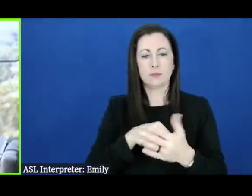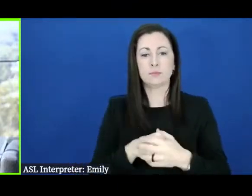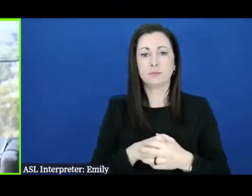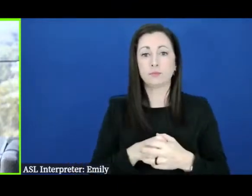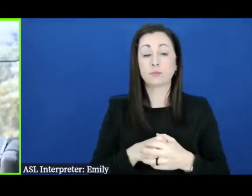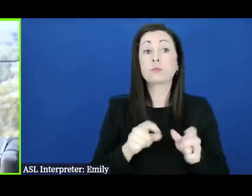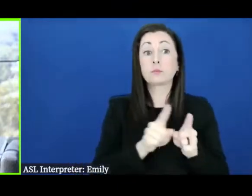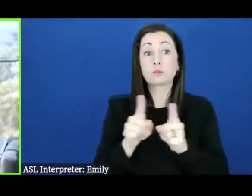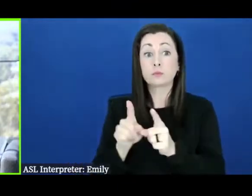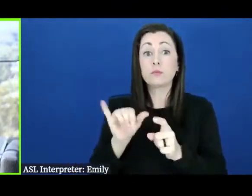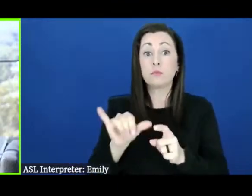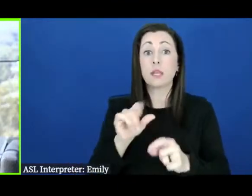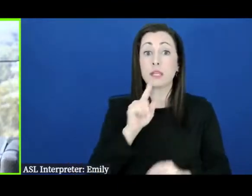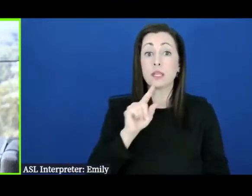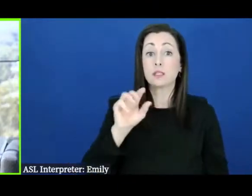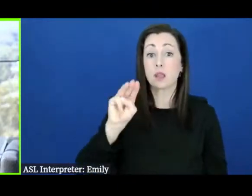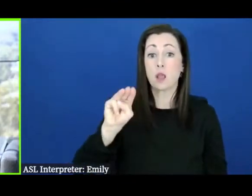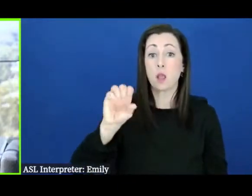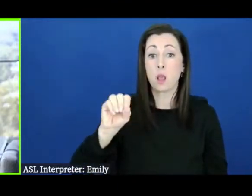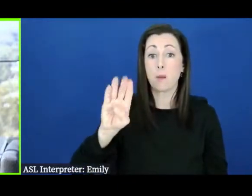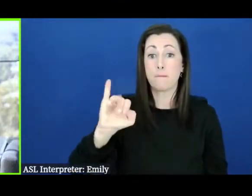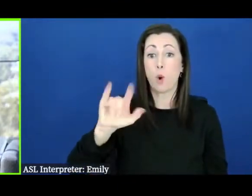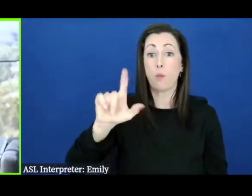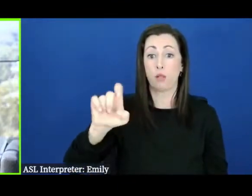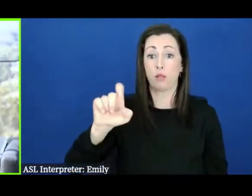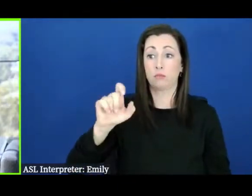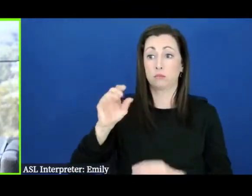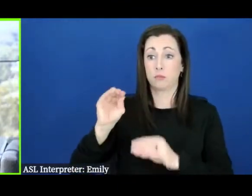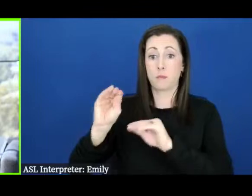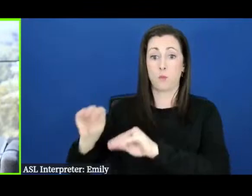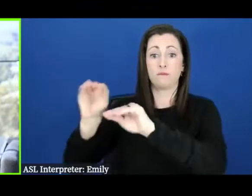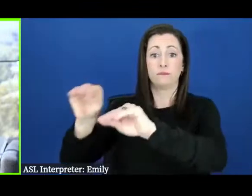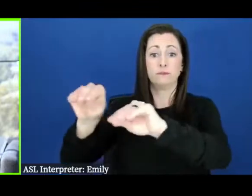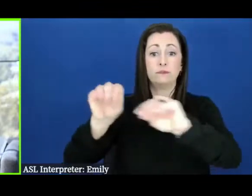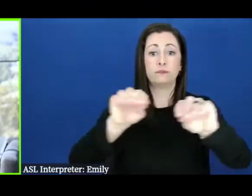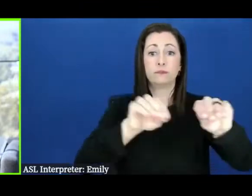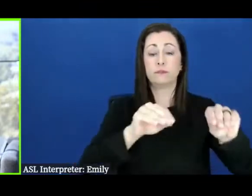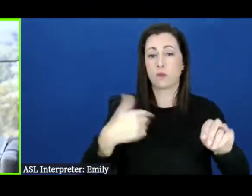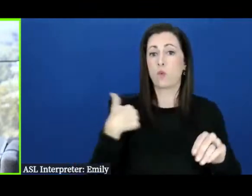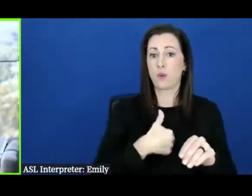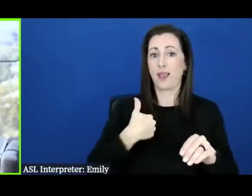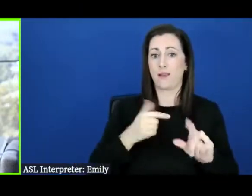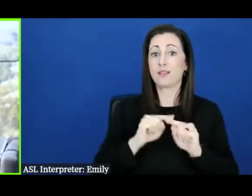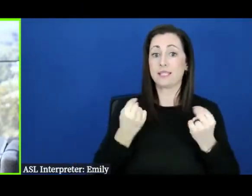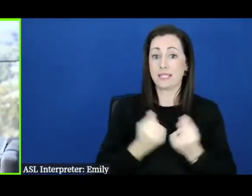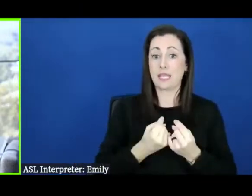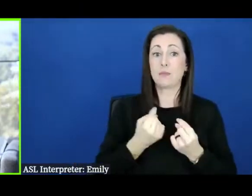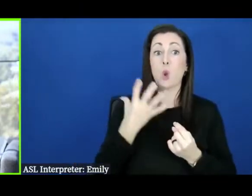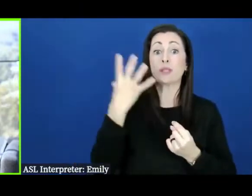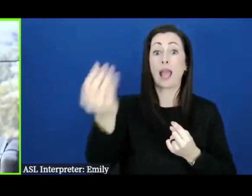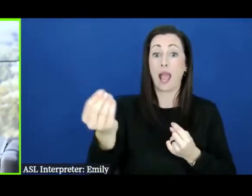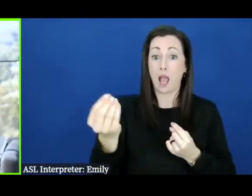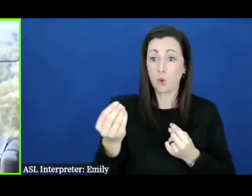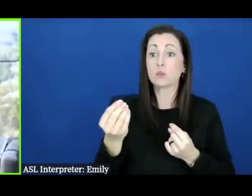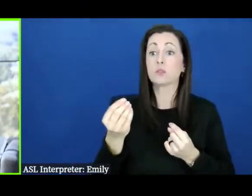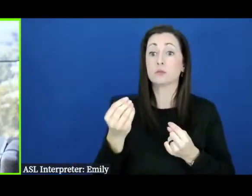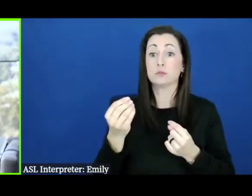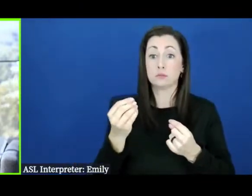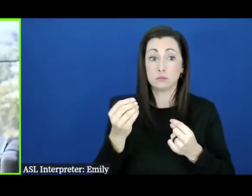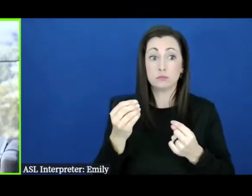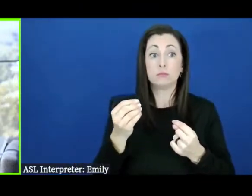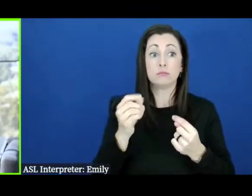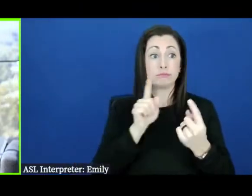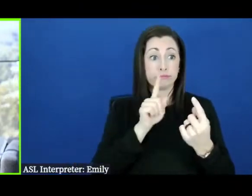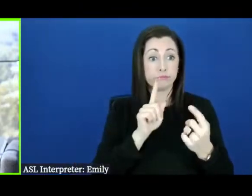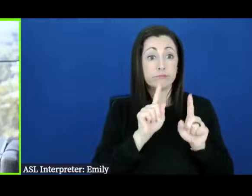mobile effort. So we have a team that goes out door to door, neighborhood to neighborhood to ensure that